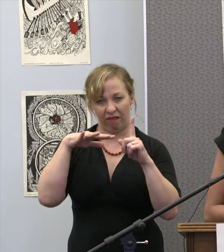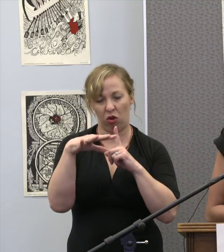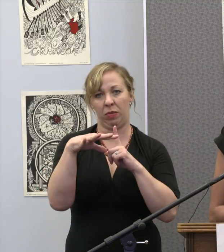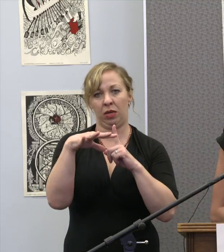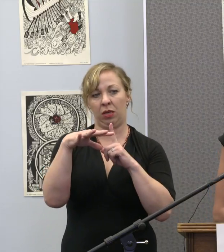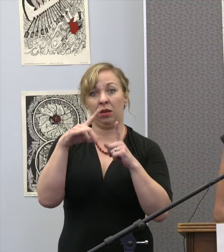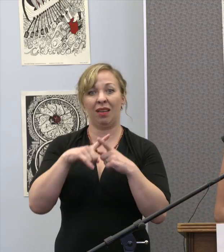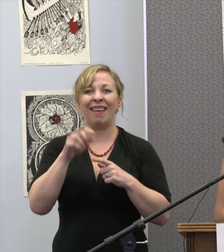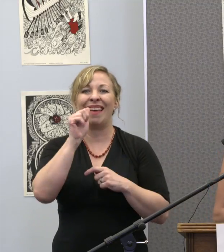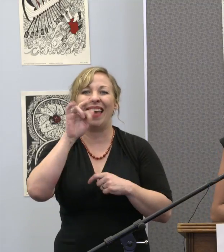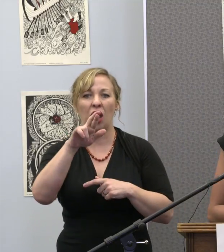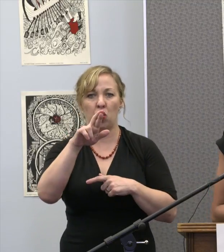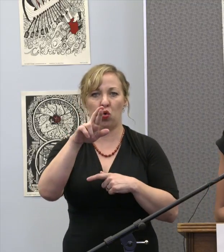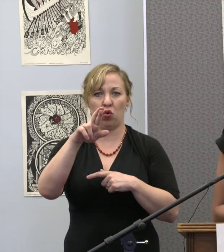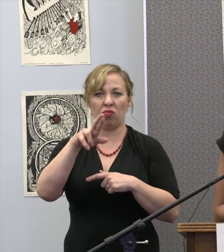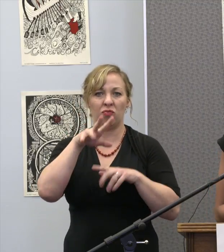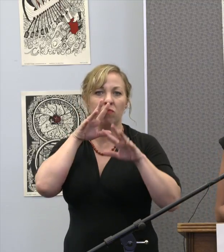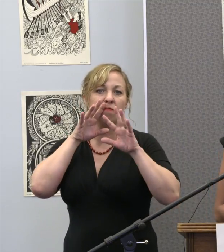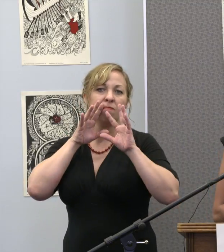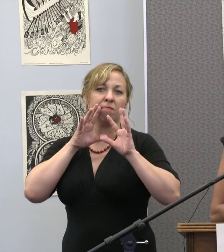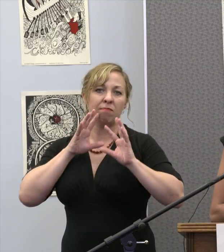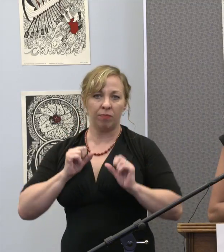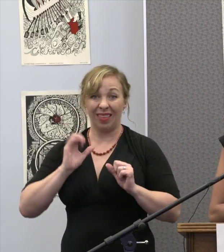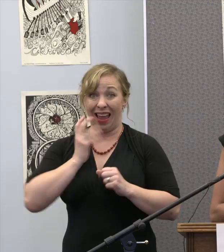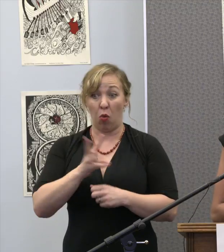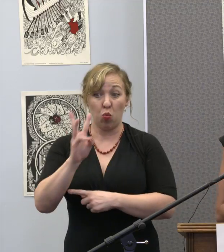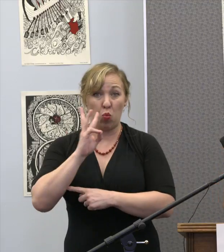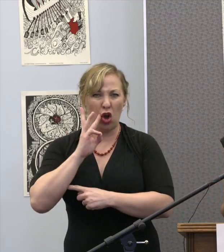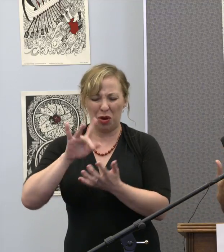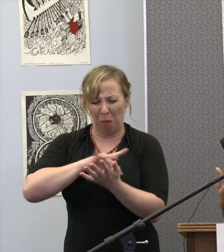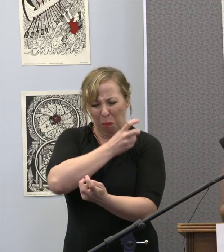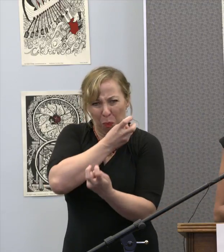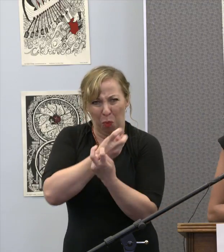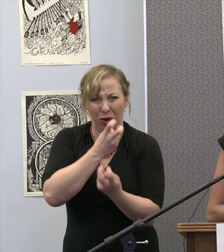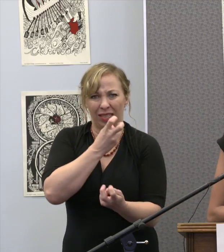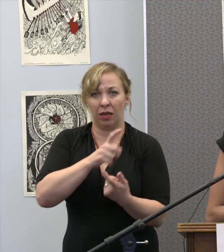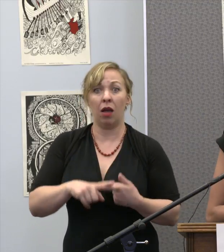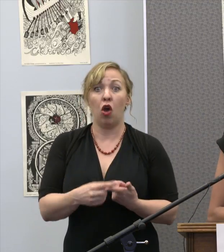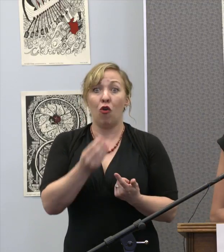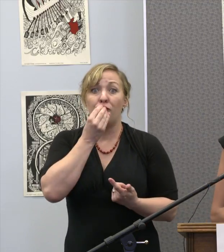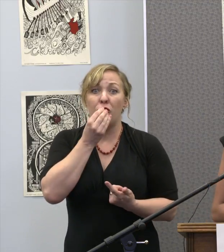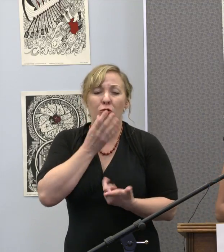The polluted air, poison in our water, living in a food desert where we